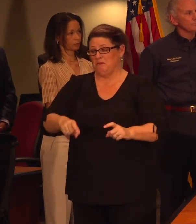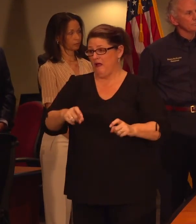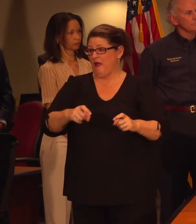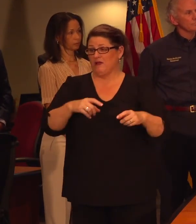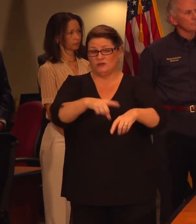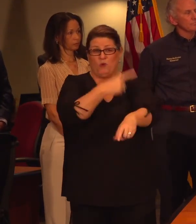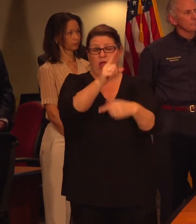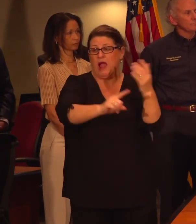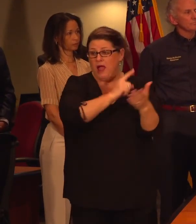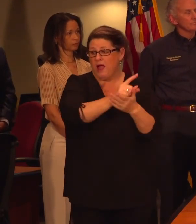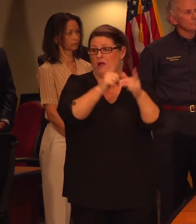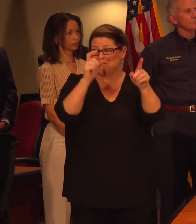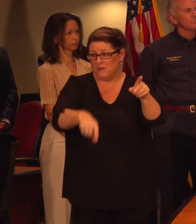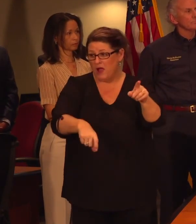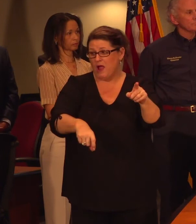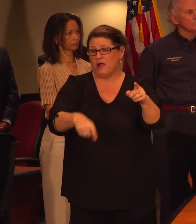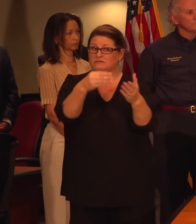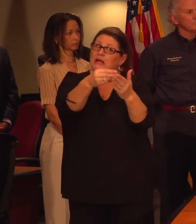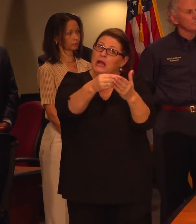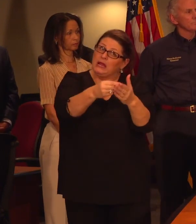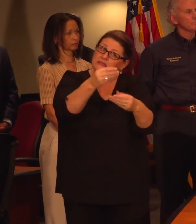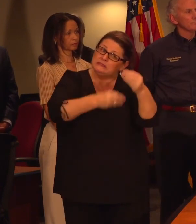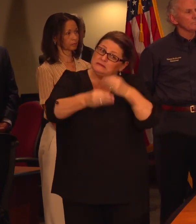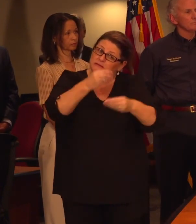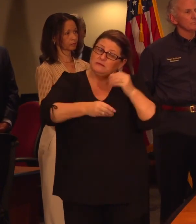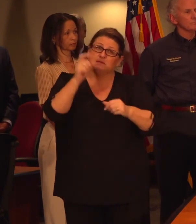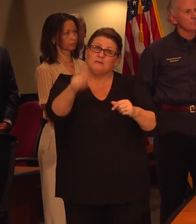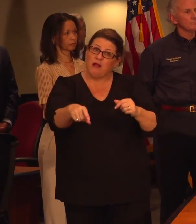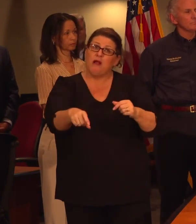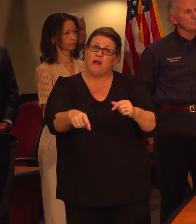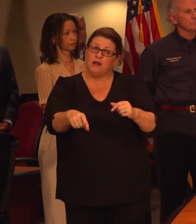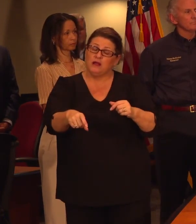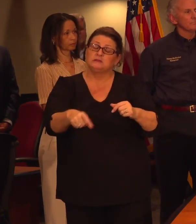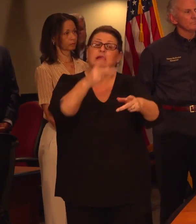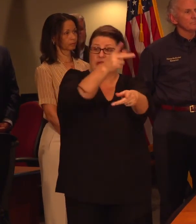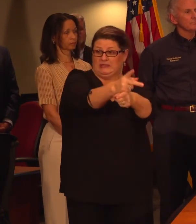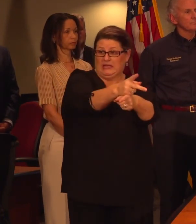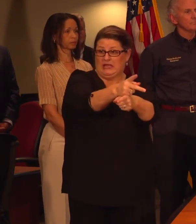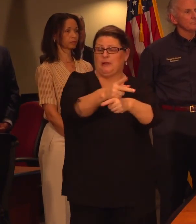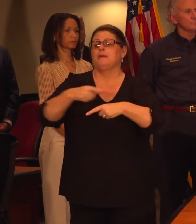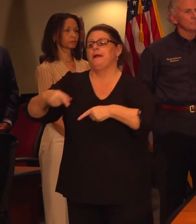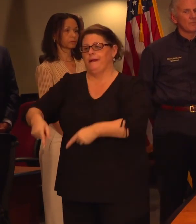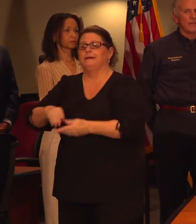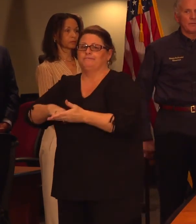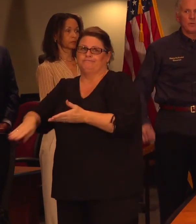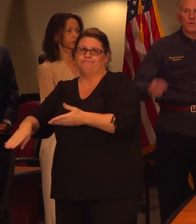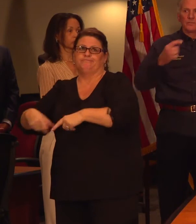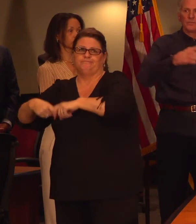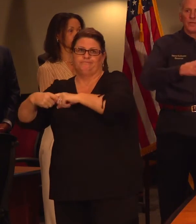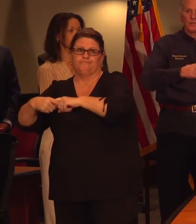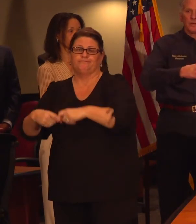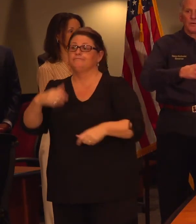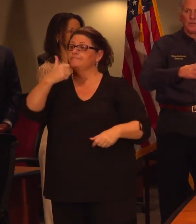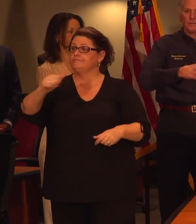an environment in which we must be fiscally responsible, we have to prioritize frontline workers. Any more